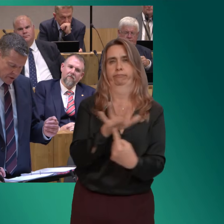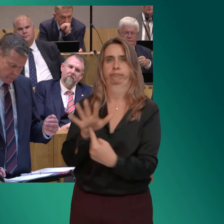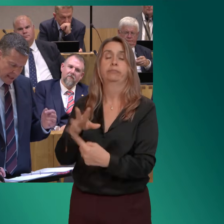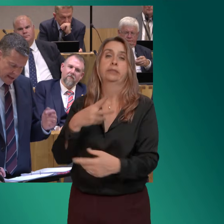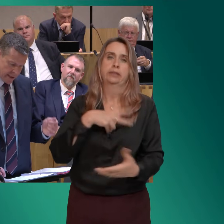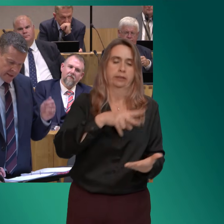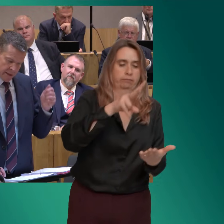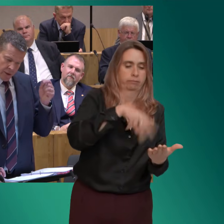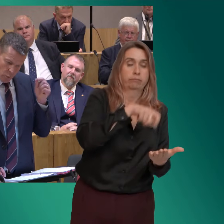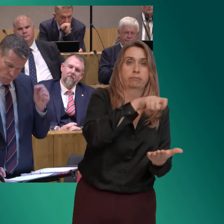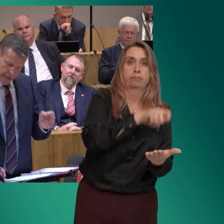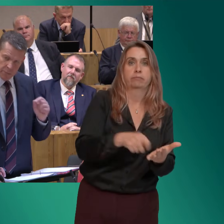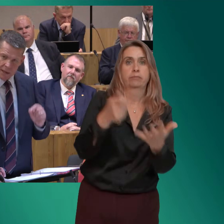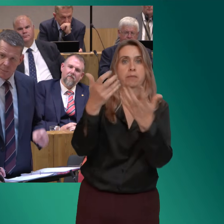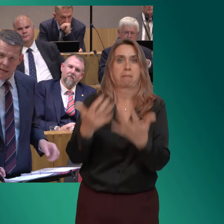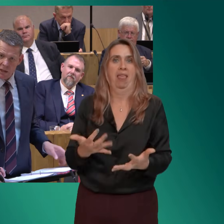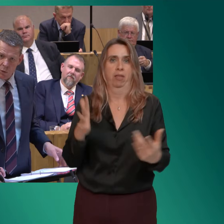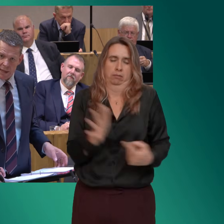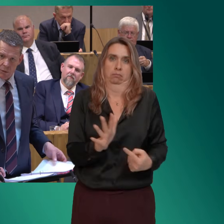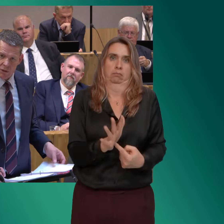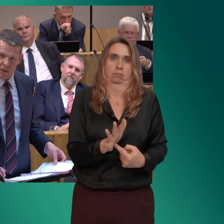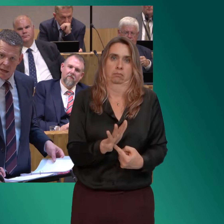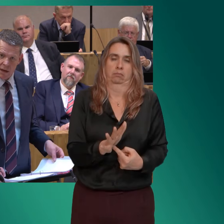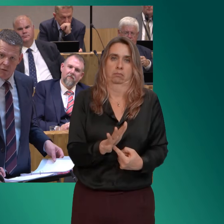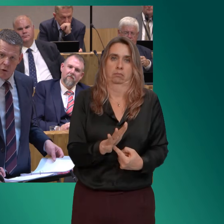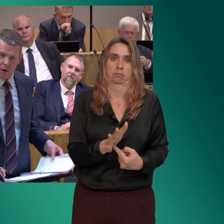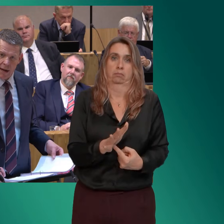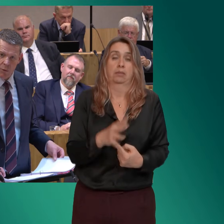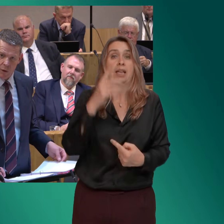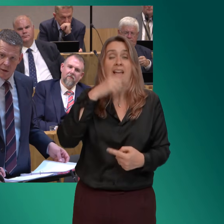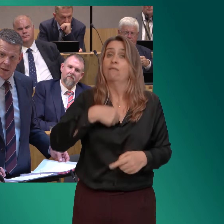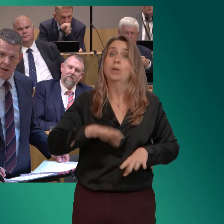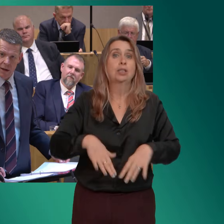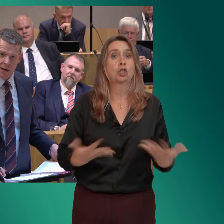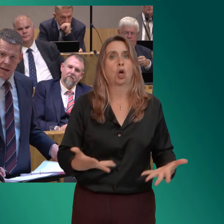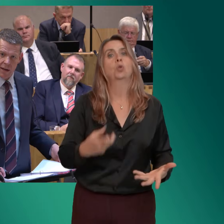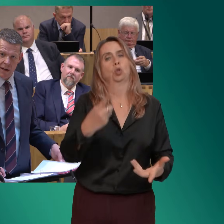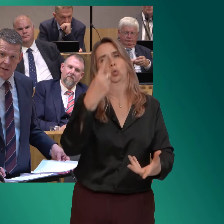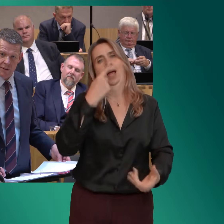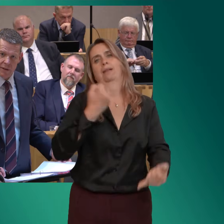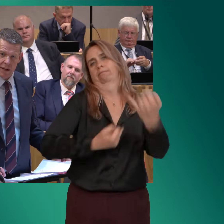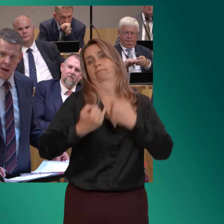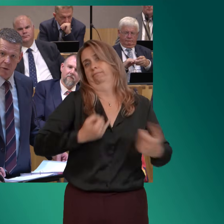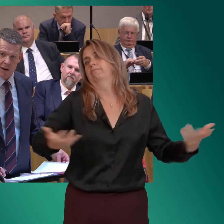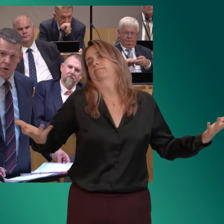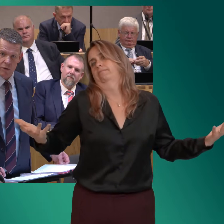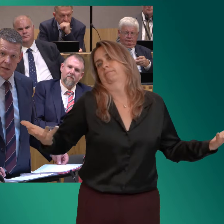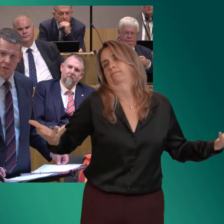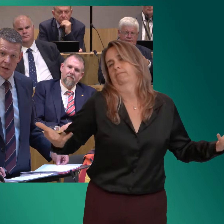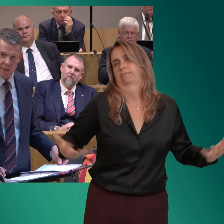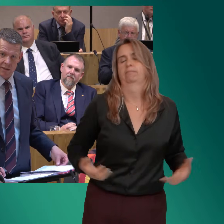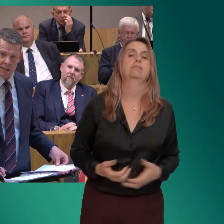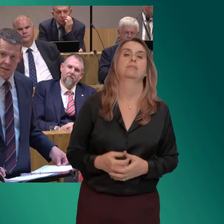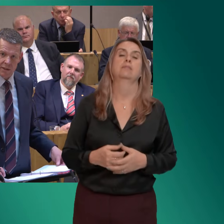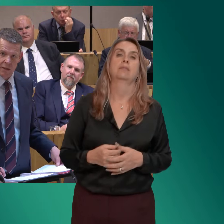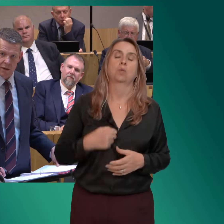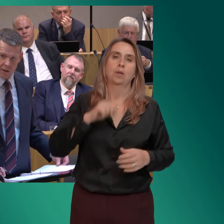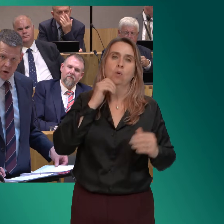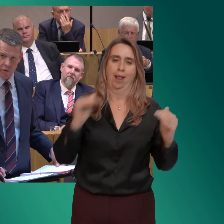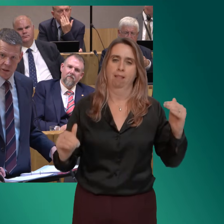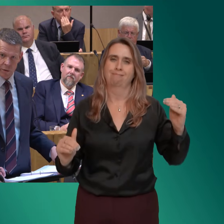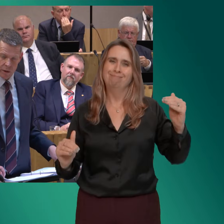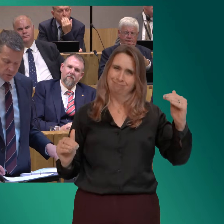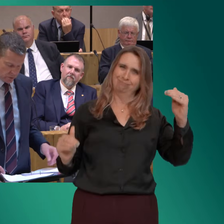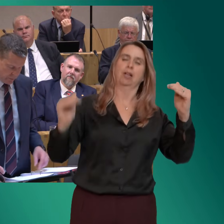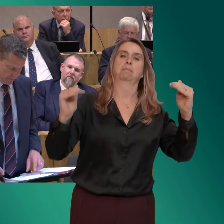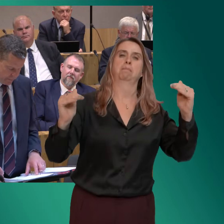and numeracy plan. We expect to be held to account for our work and our record in raising standards that are